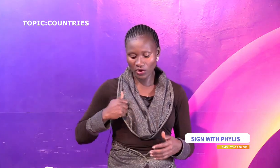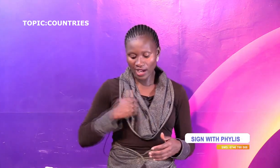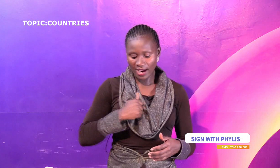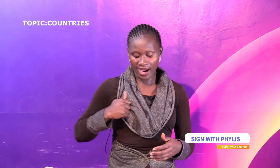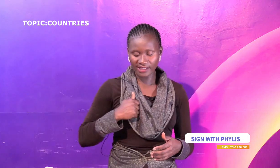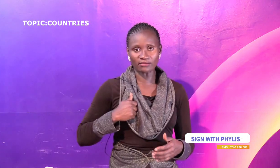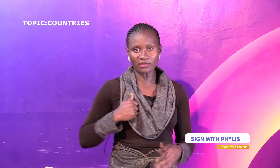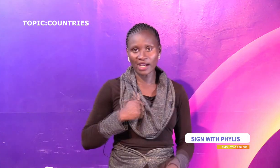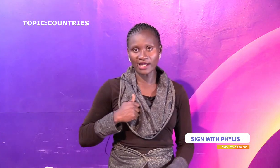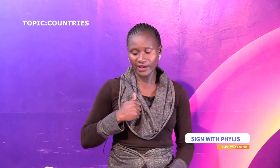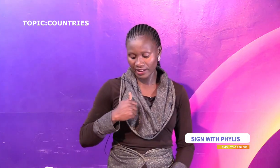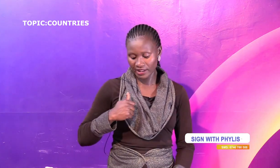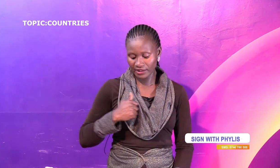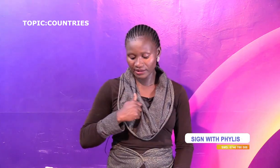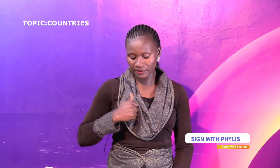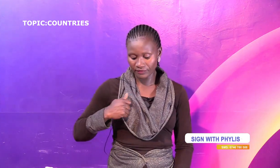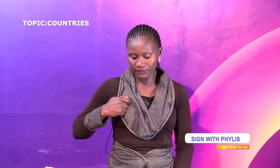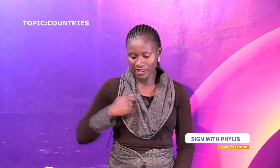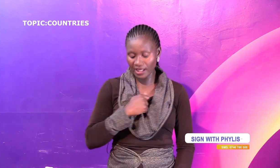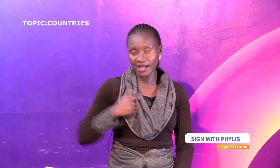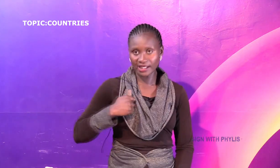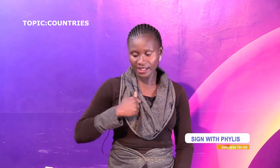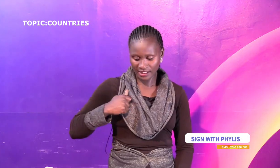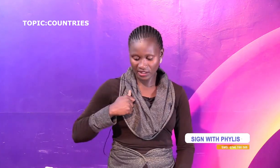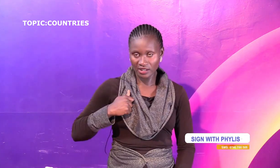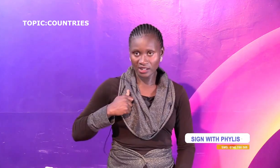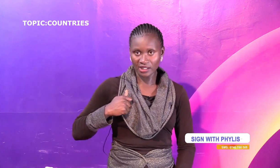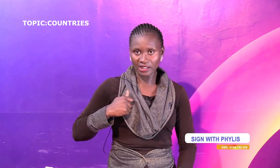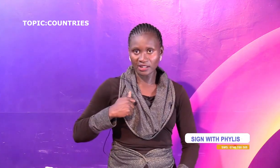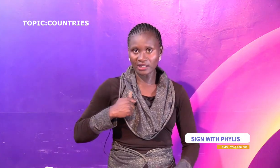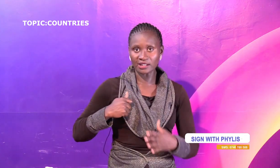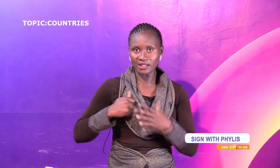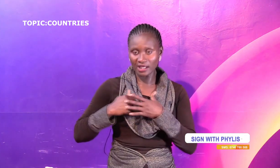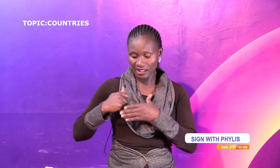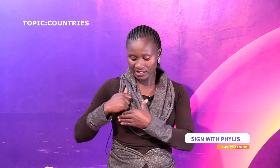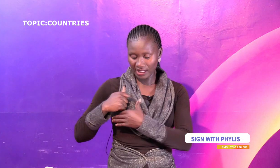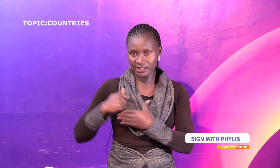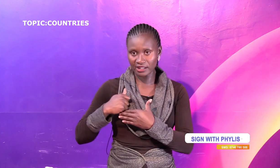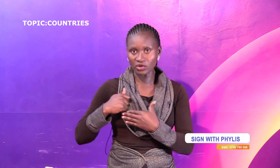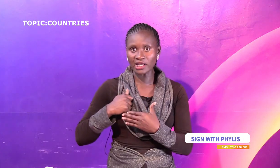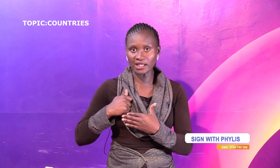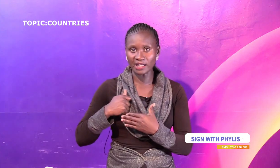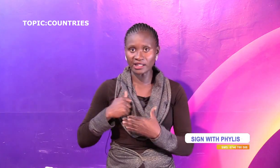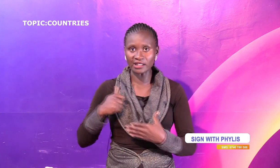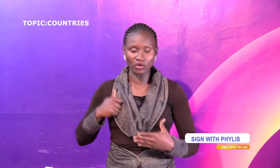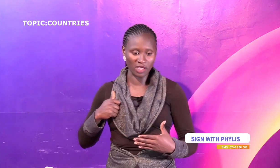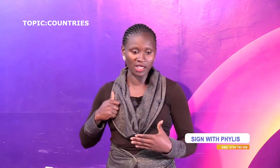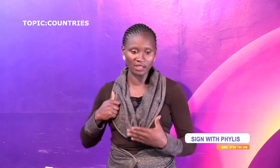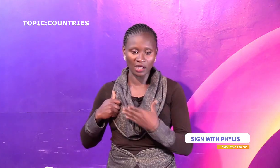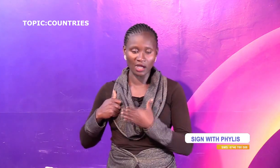at Canada, like this, Canada. It is intact, not like Atlanta. You're making crossing